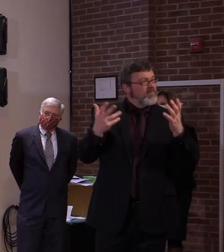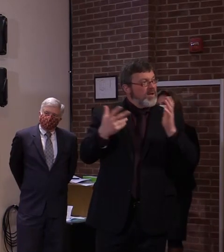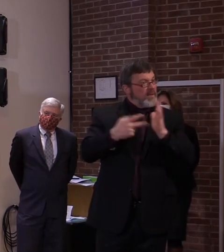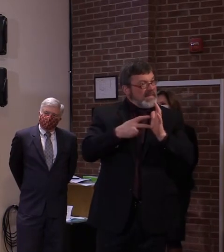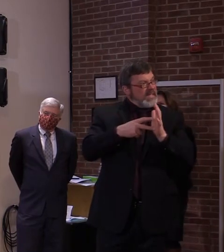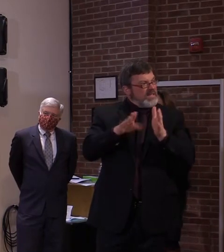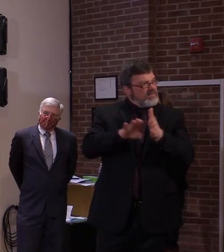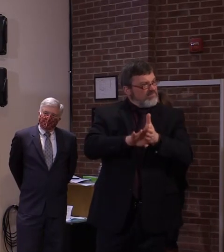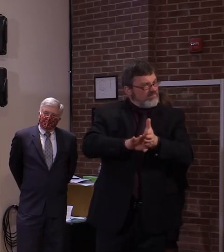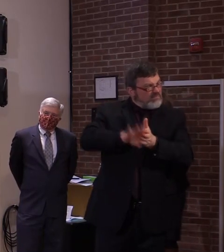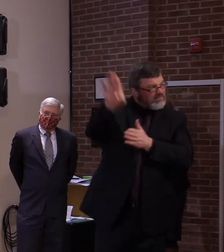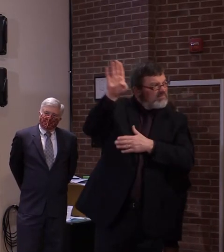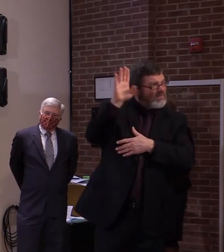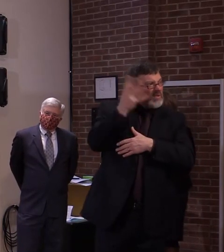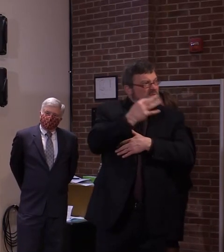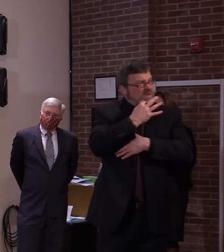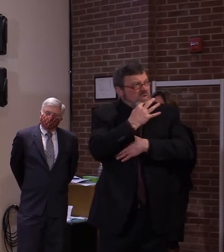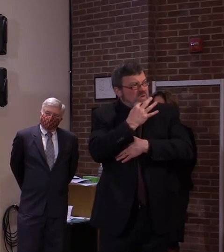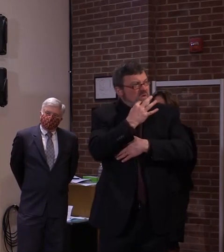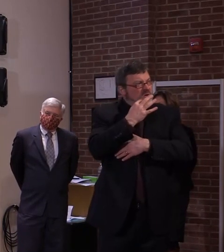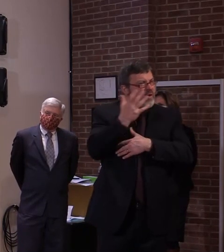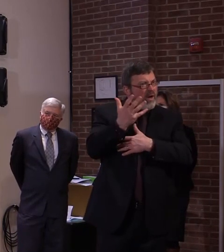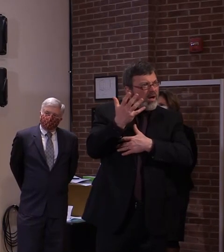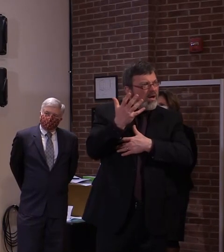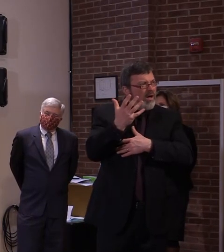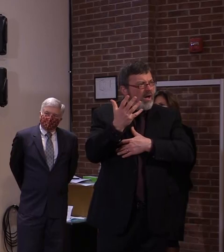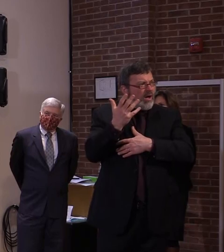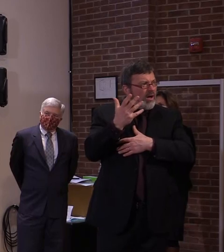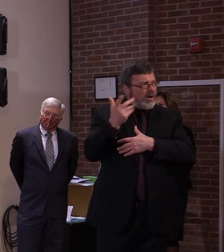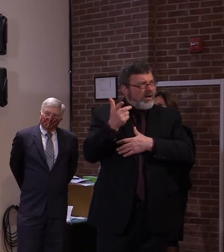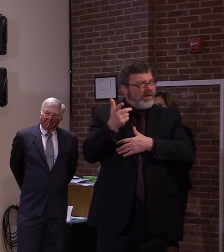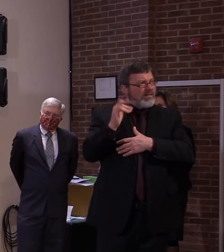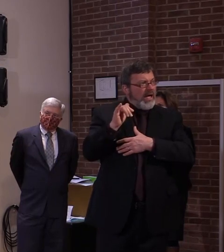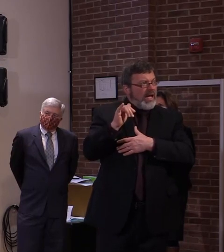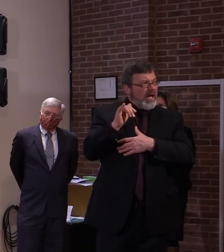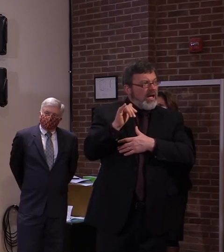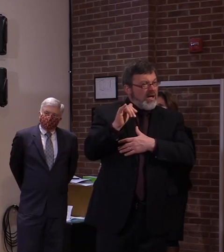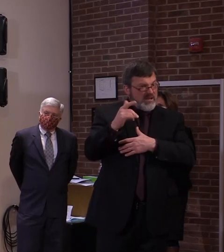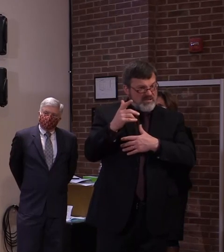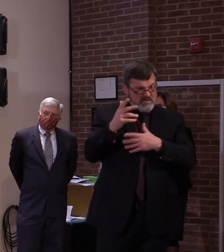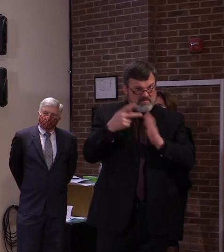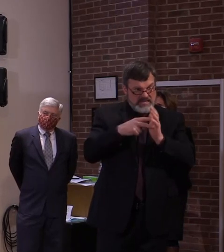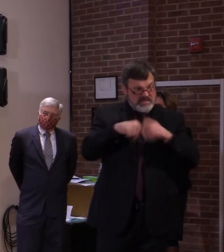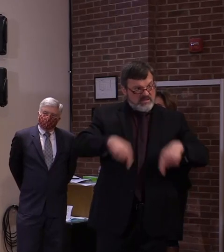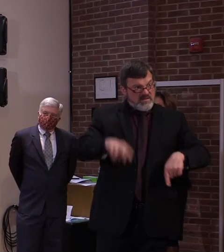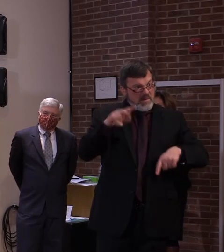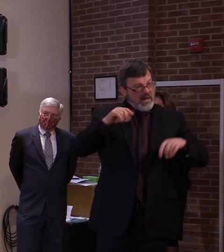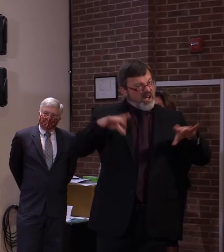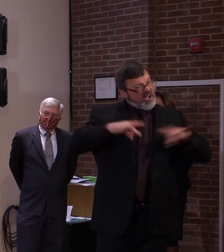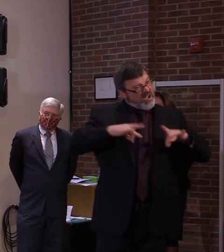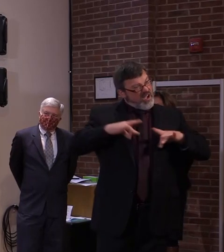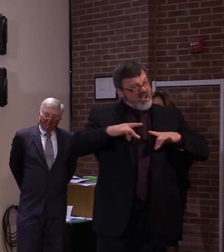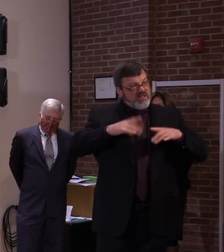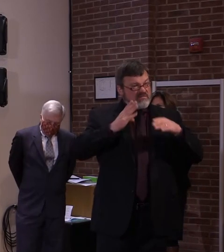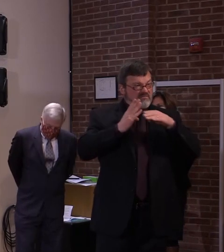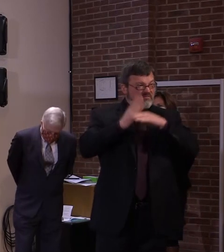cases a day, and who knows how many hospitalizations that would bring with it? Yeah, we're